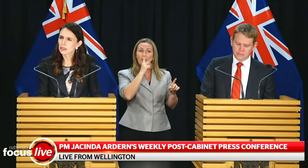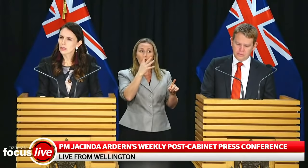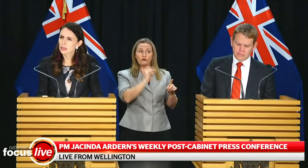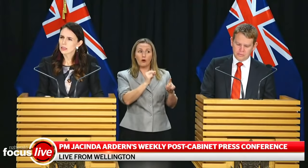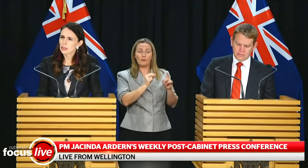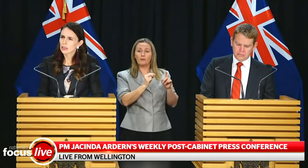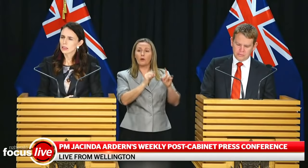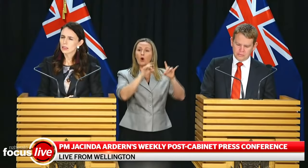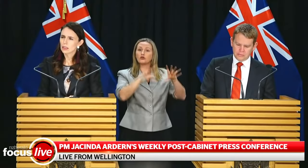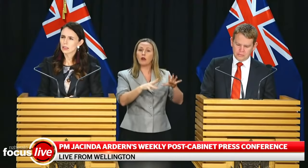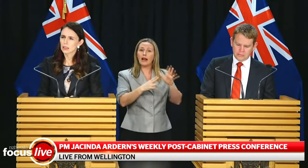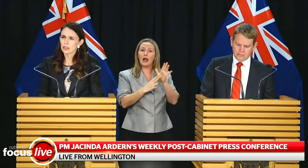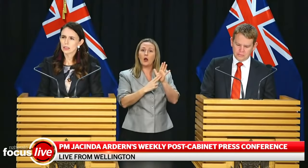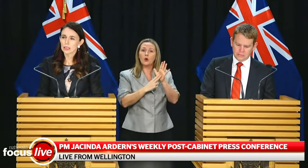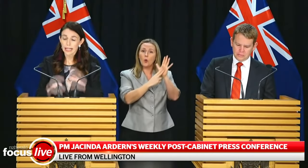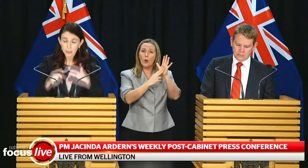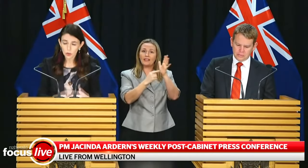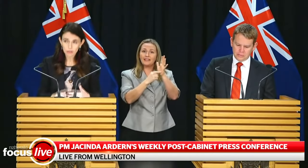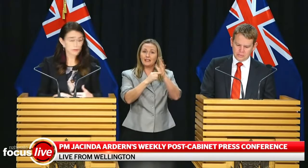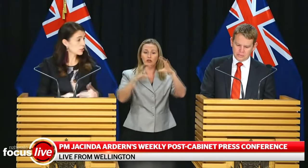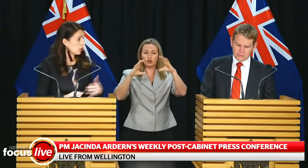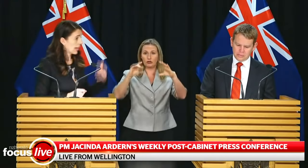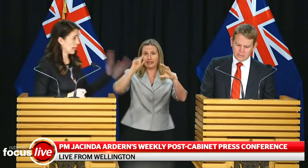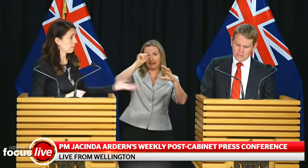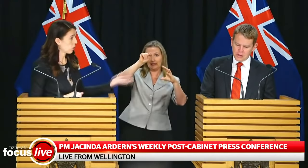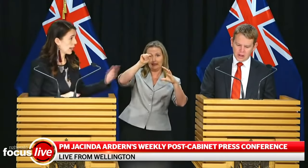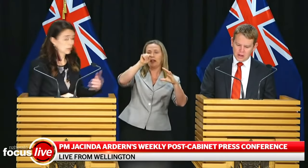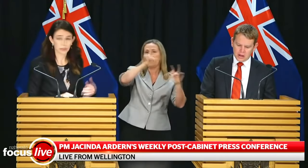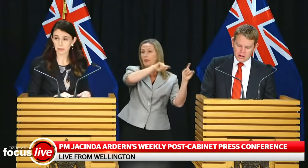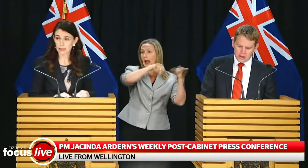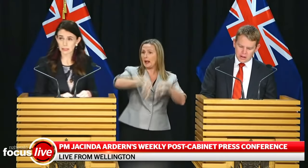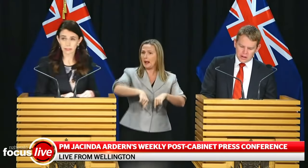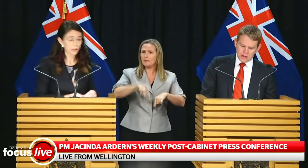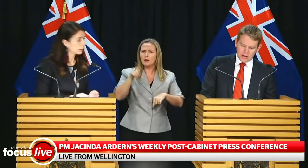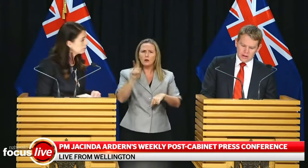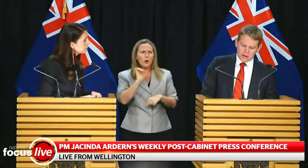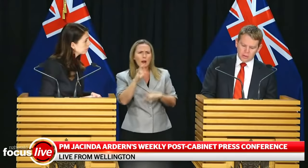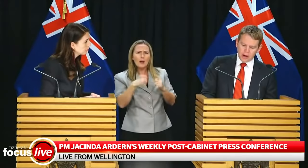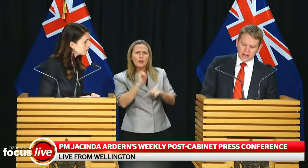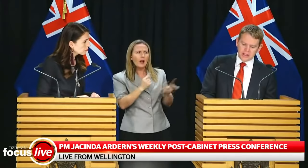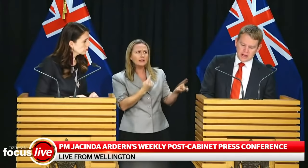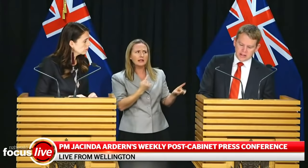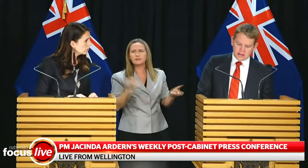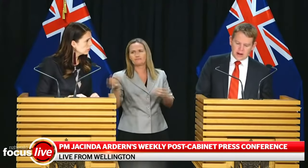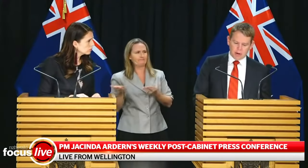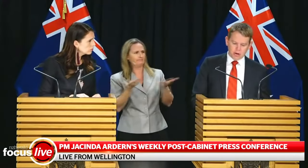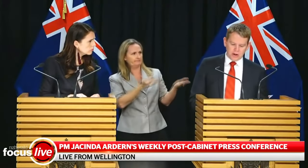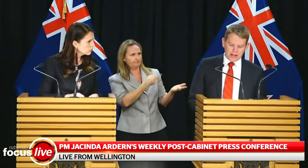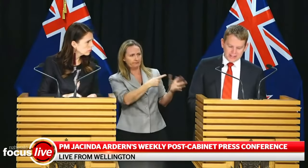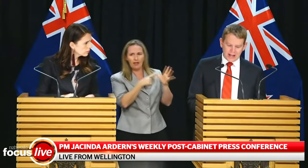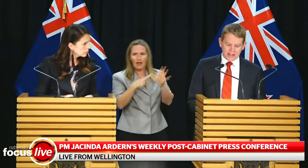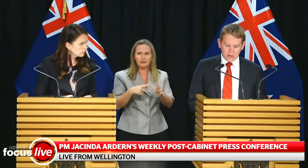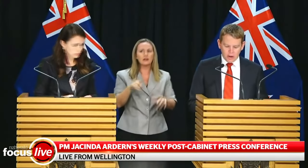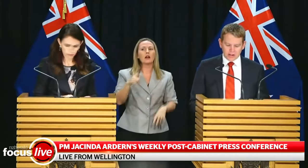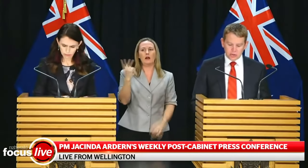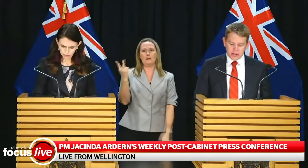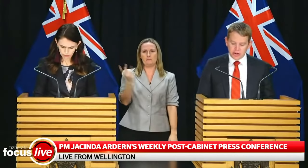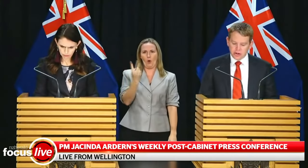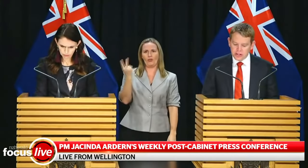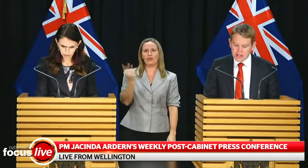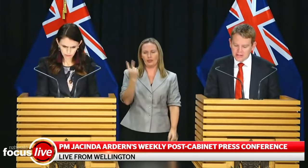the community before they were put into isolation? That's not information I have. I'll hand over to Minister for that one. No, my understanding is that they're both isolating.